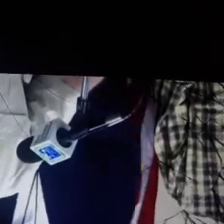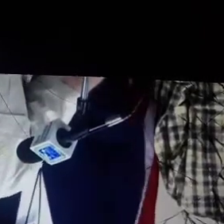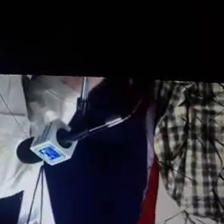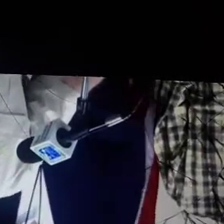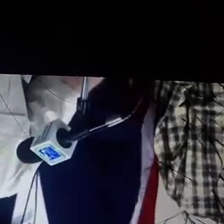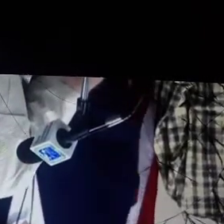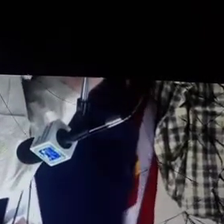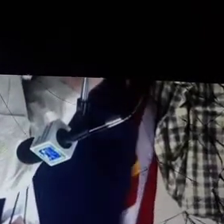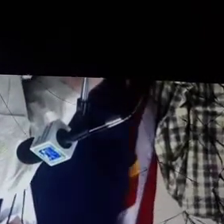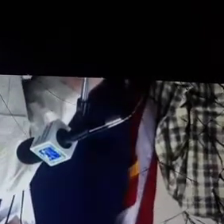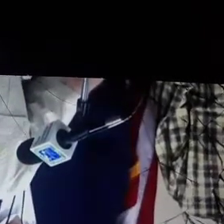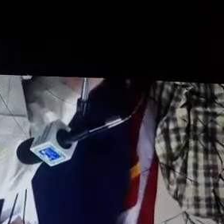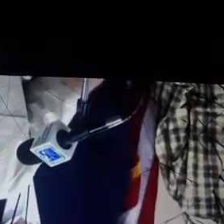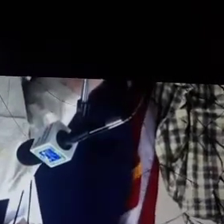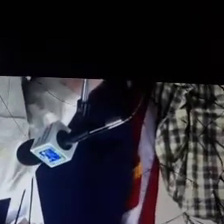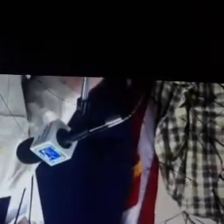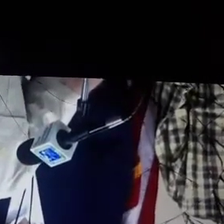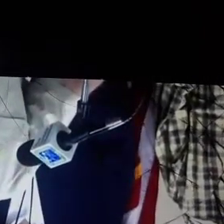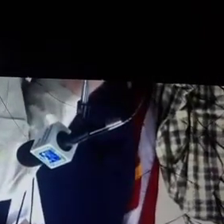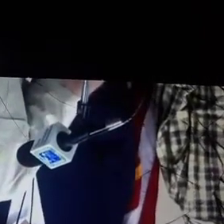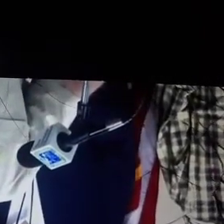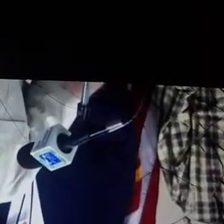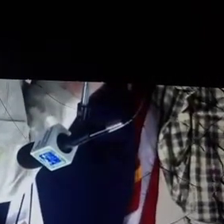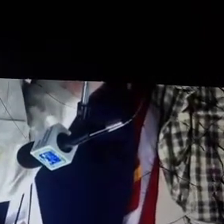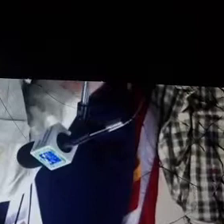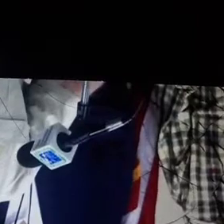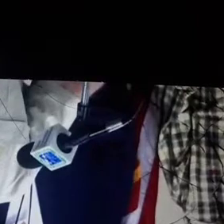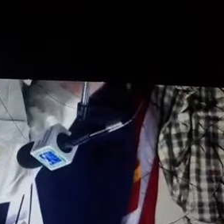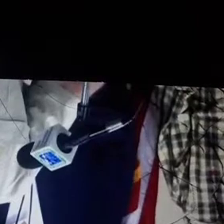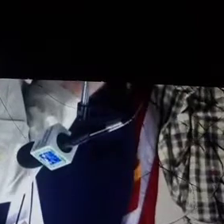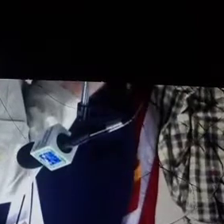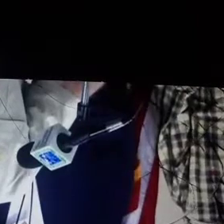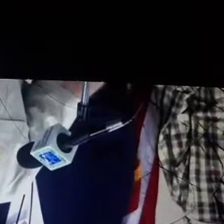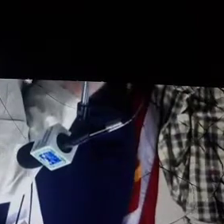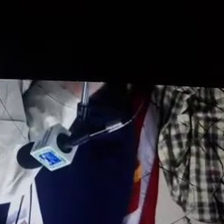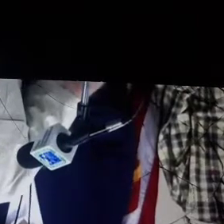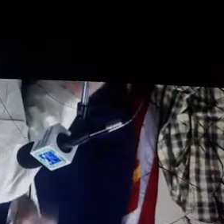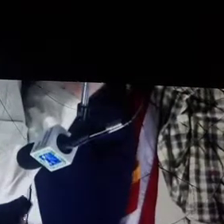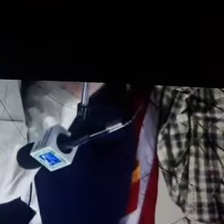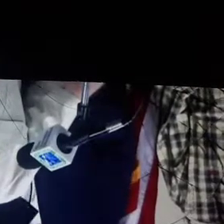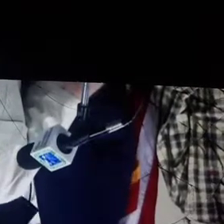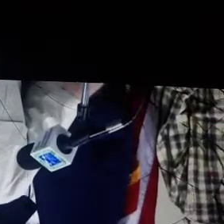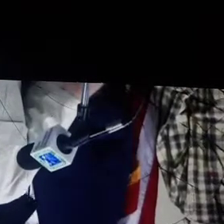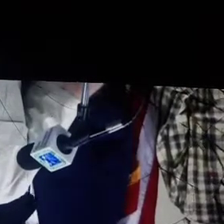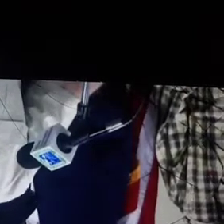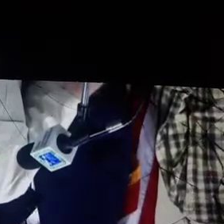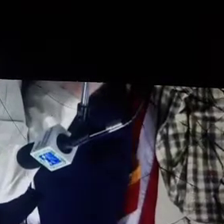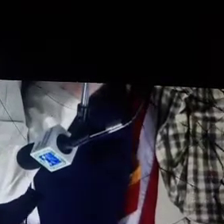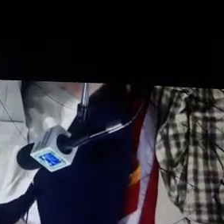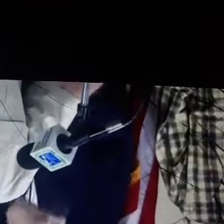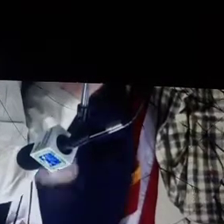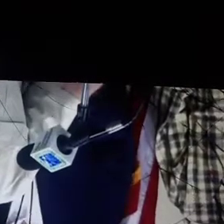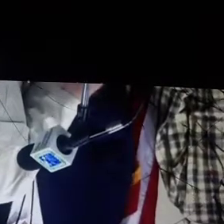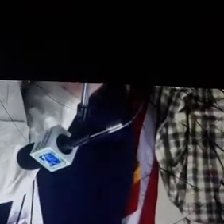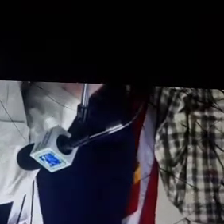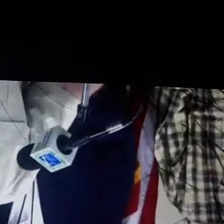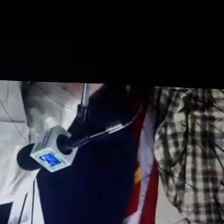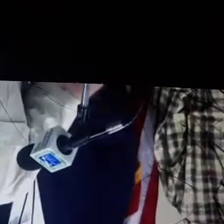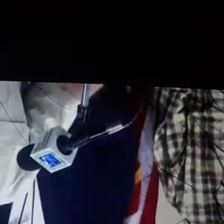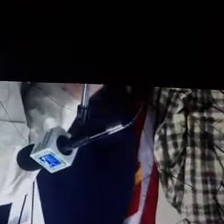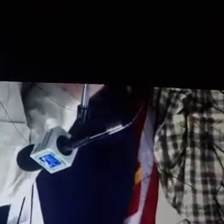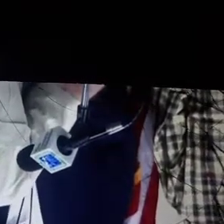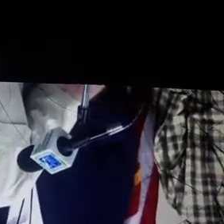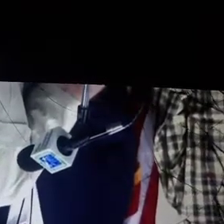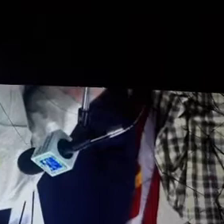or a shelter, then you just need to stay put, especially starting later this afternoon through tomorrow